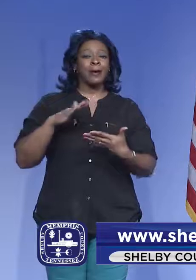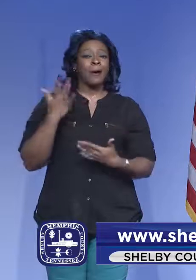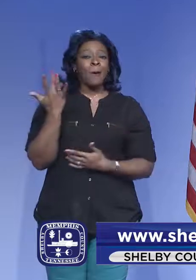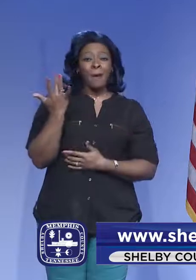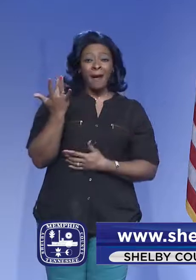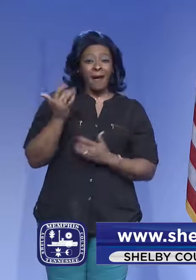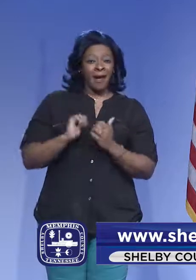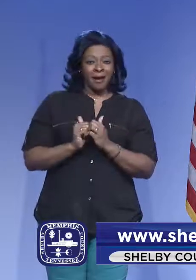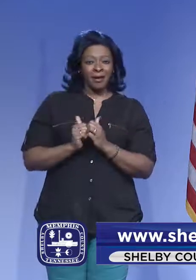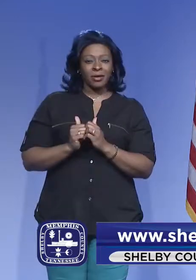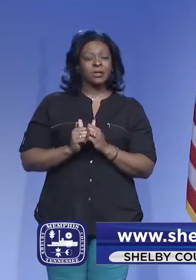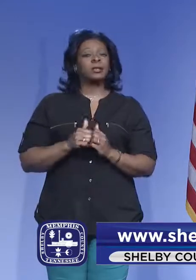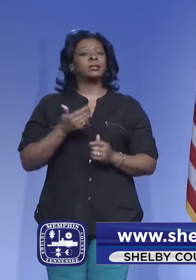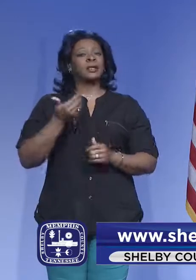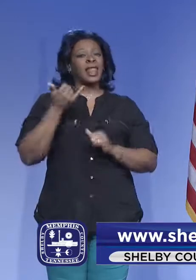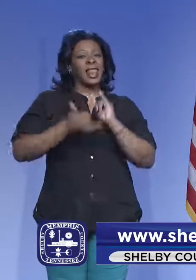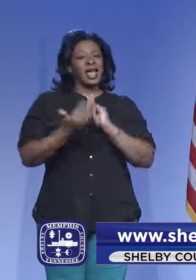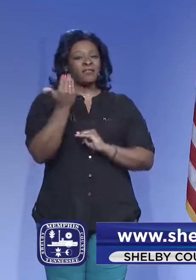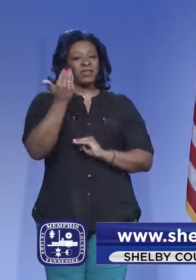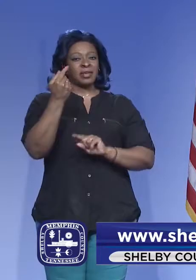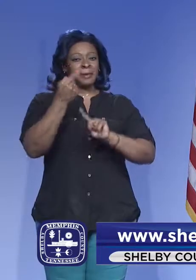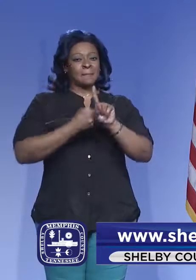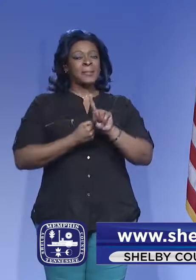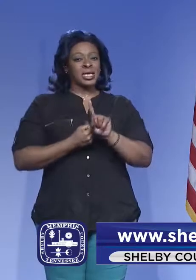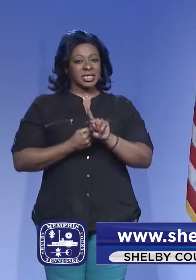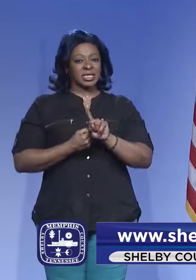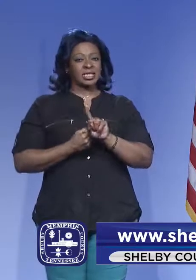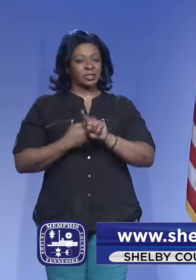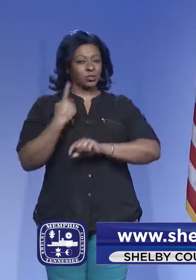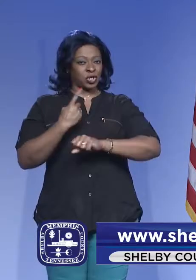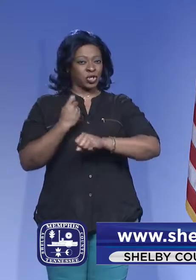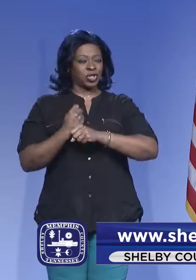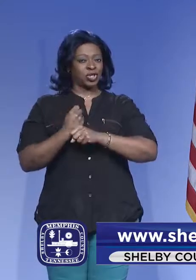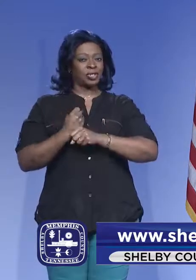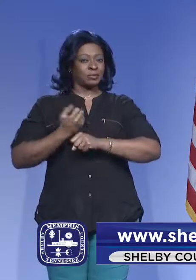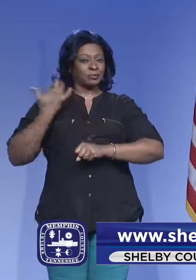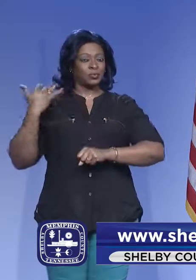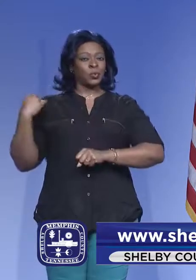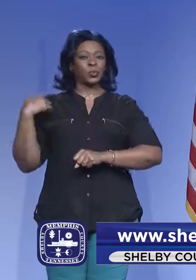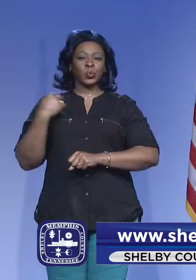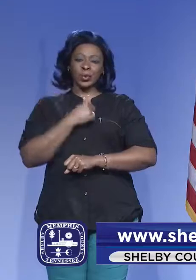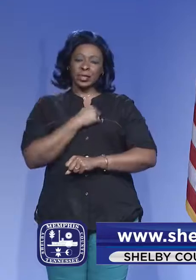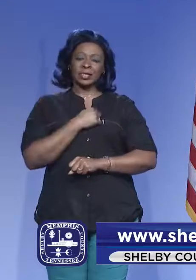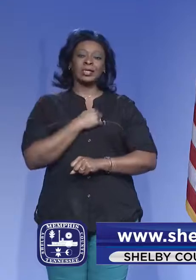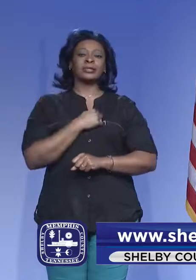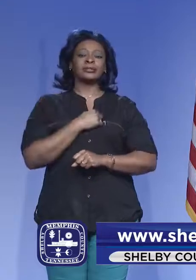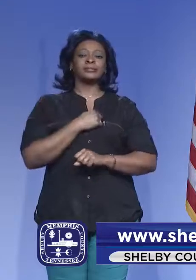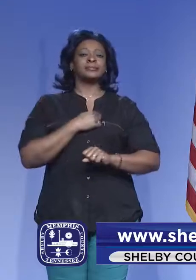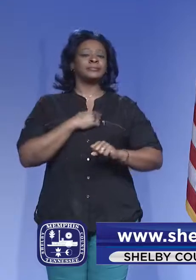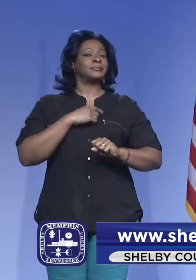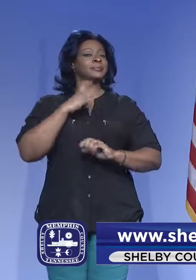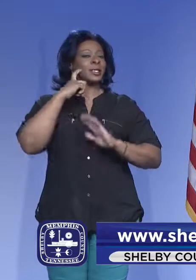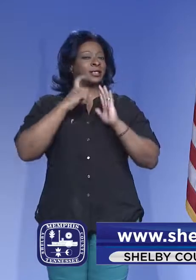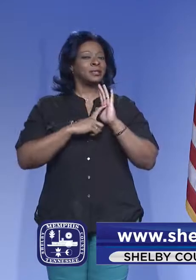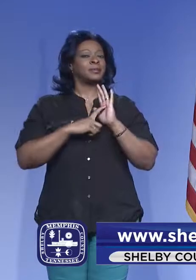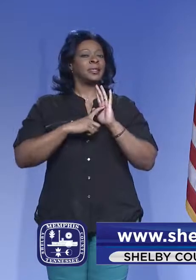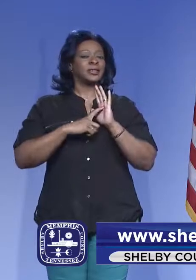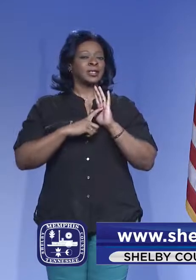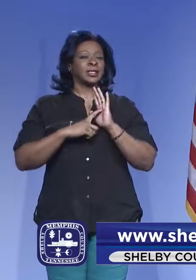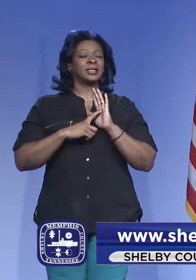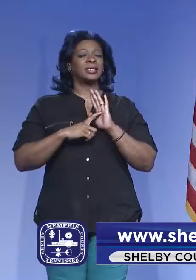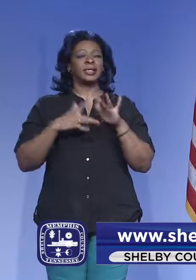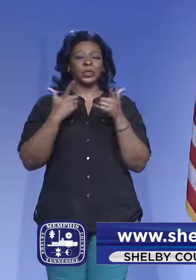well know, over the past 15 months, we've been experiencing